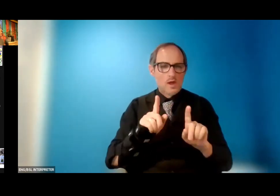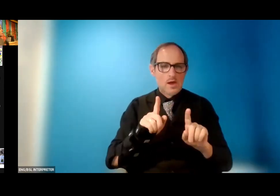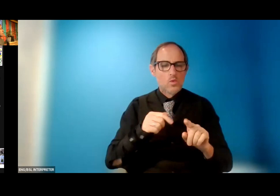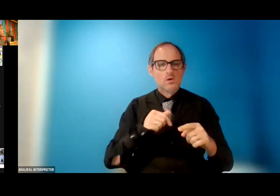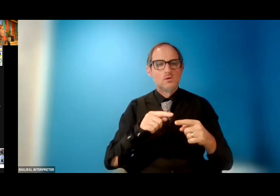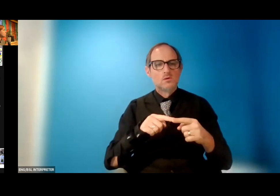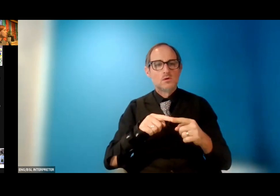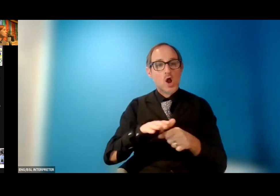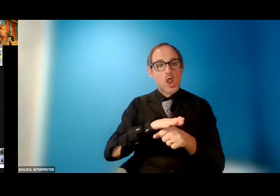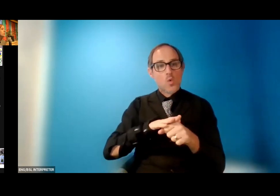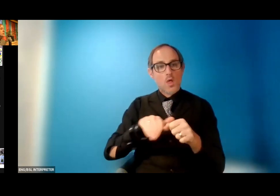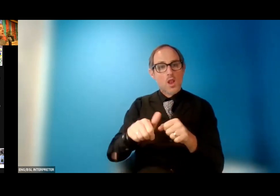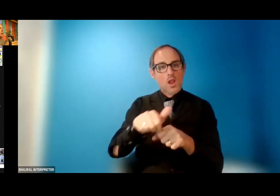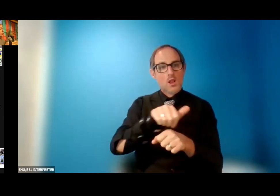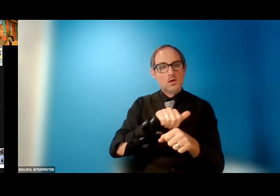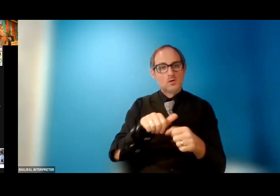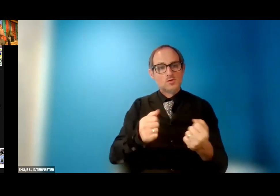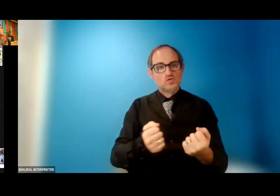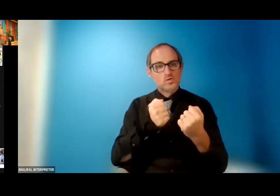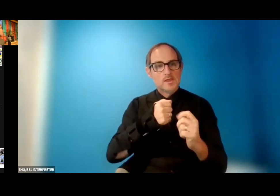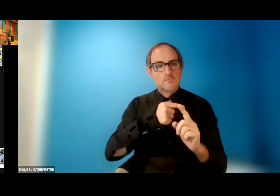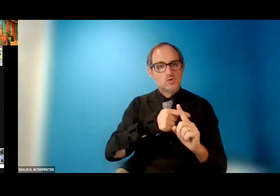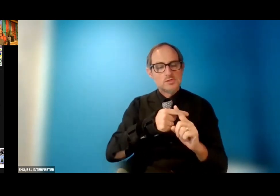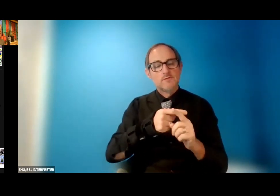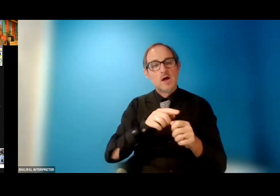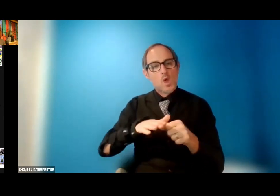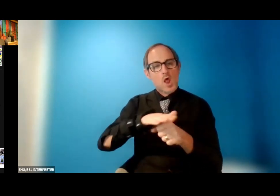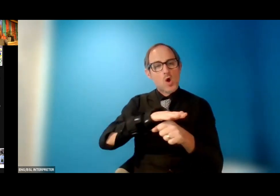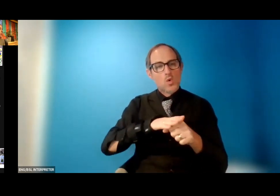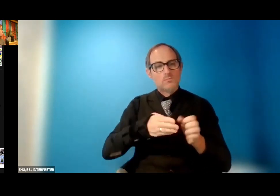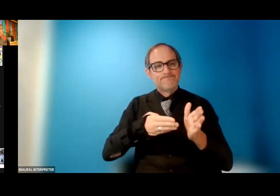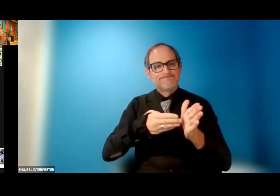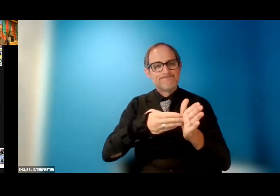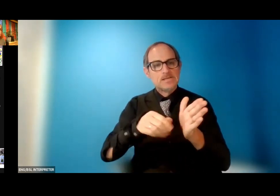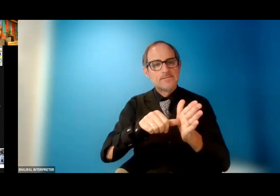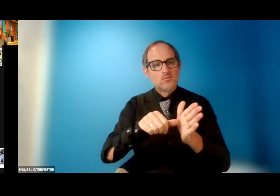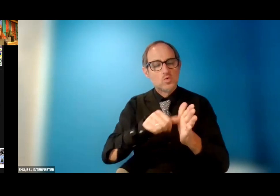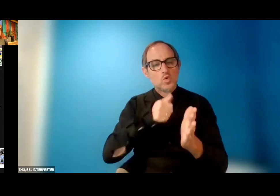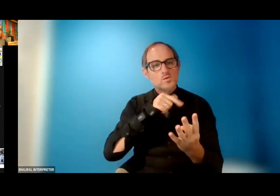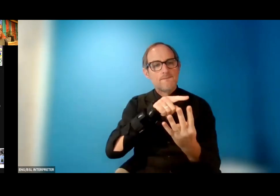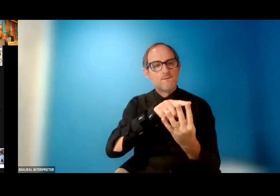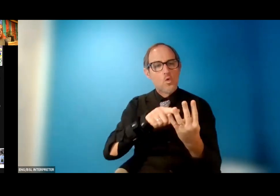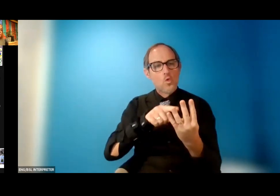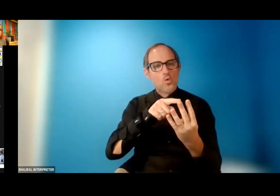local strengths and challenges through these four lenses? What is already,